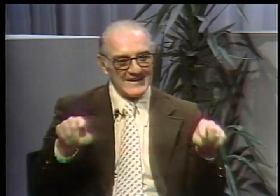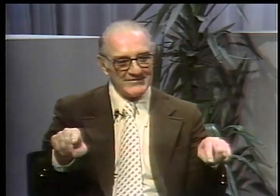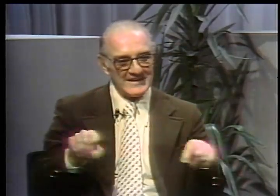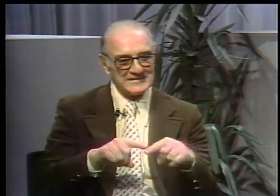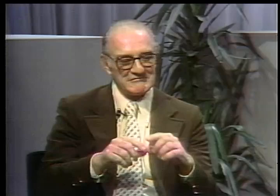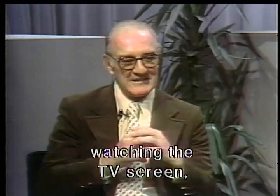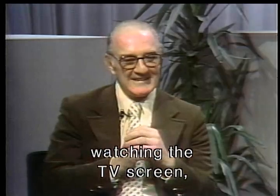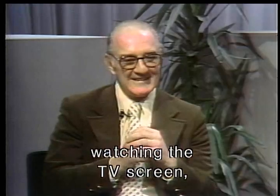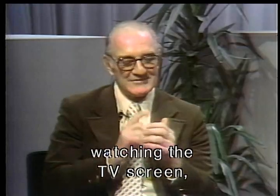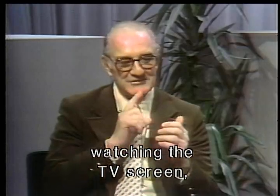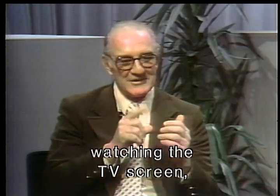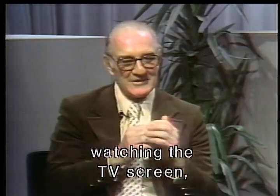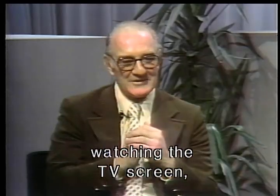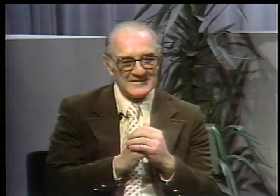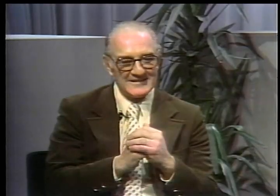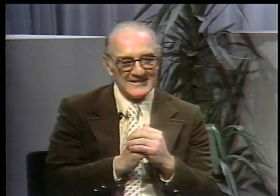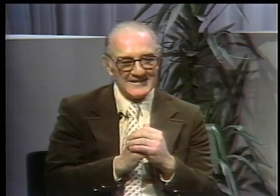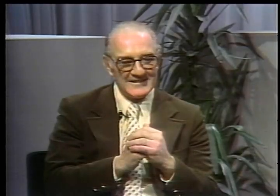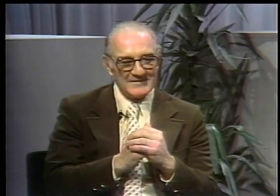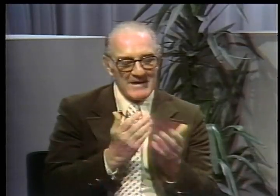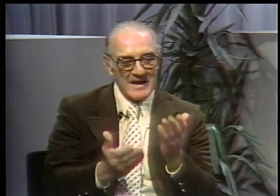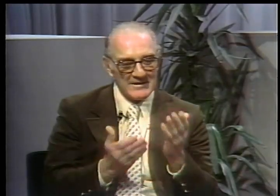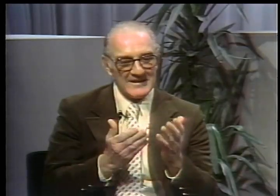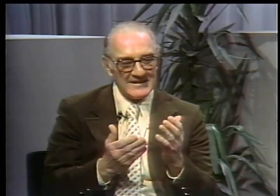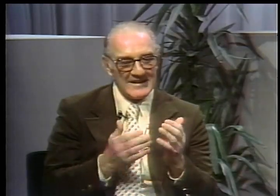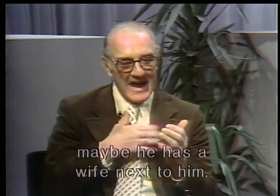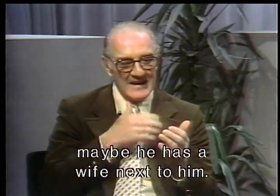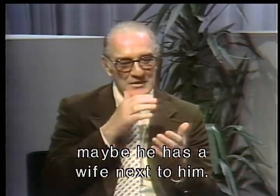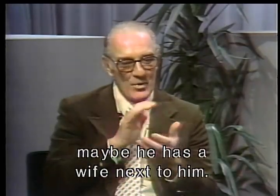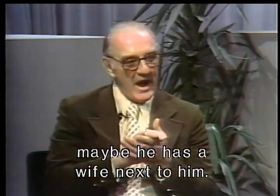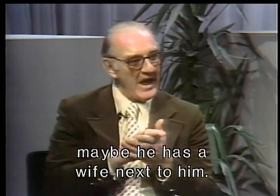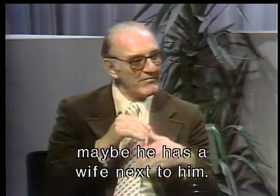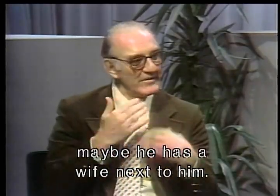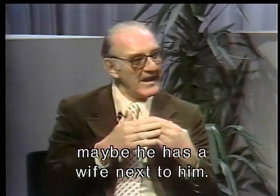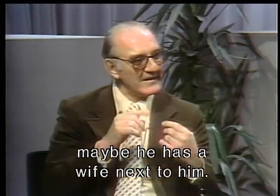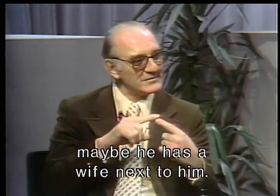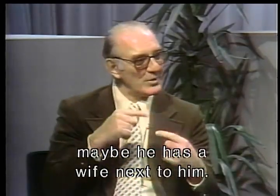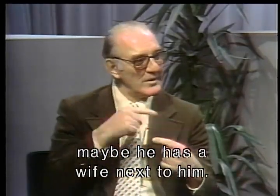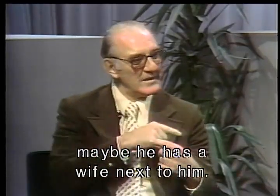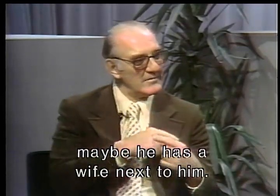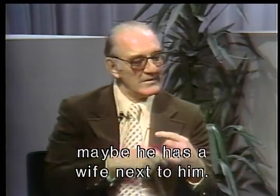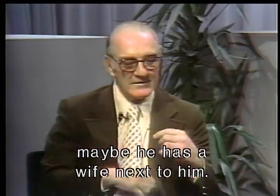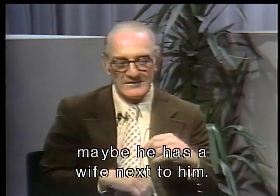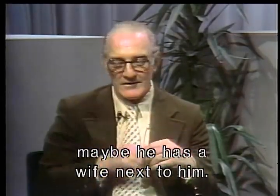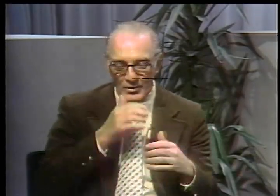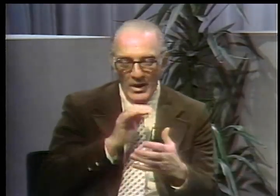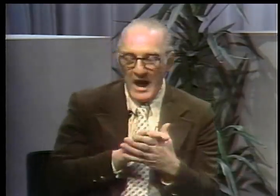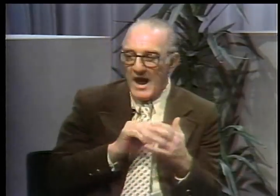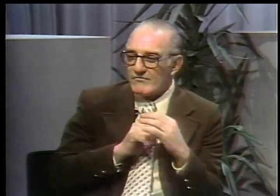TV screen. True. Maybe he has a wife next to him. Wife,